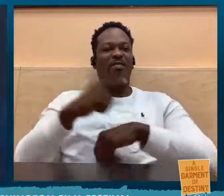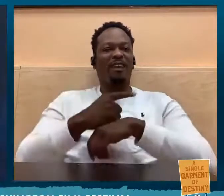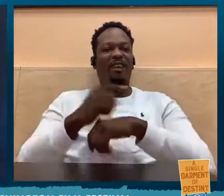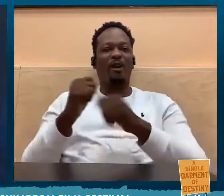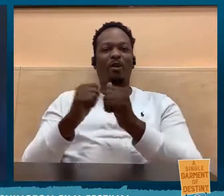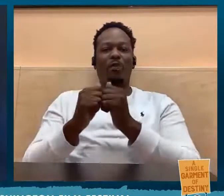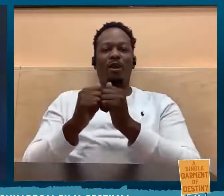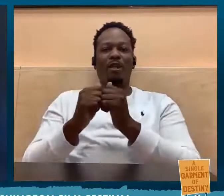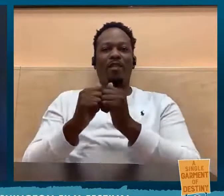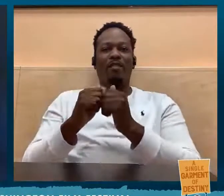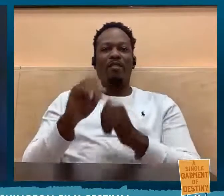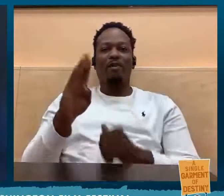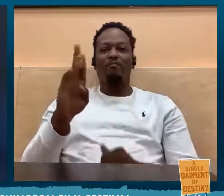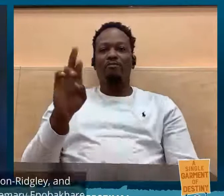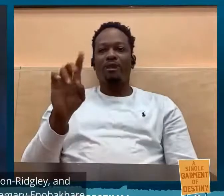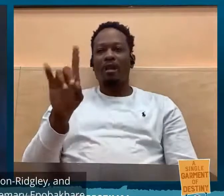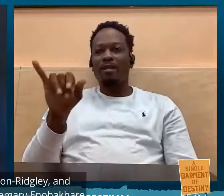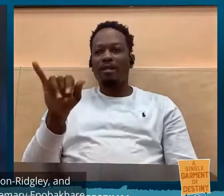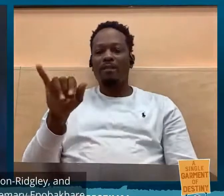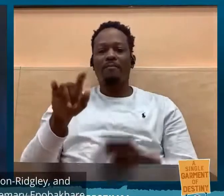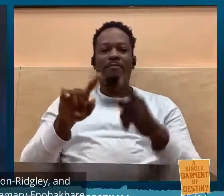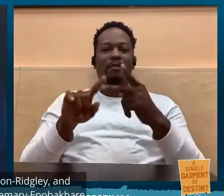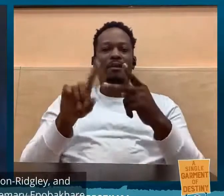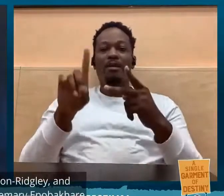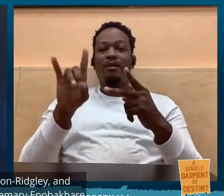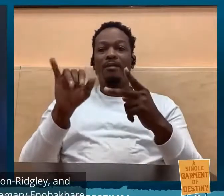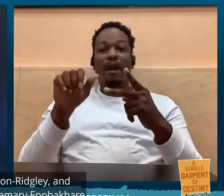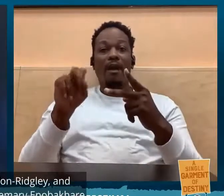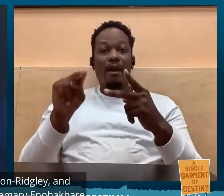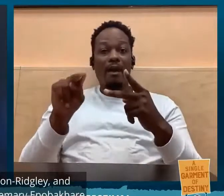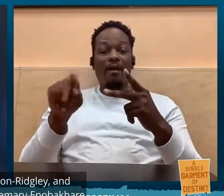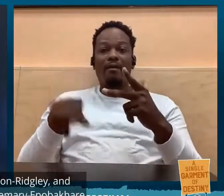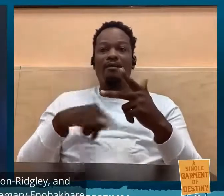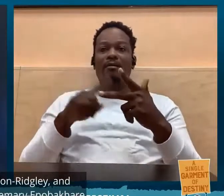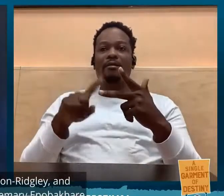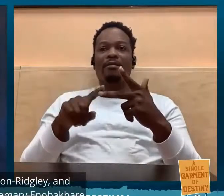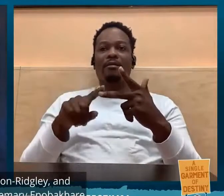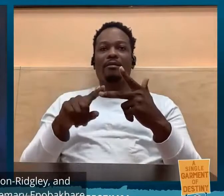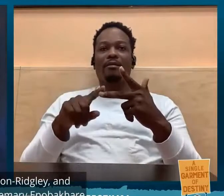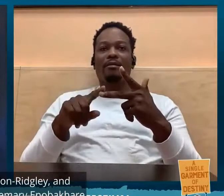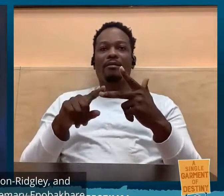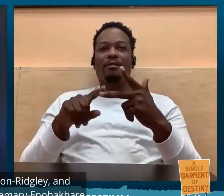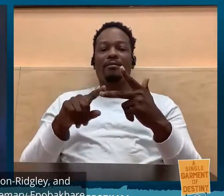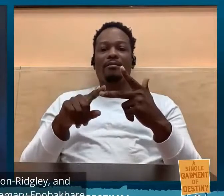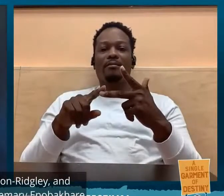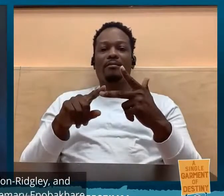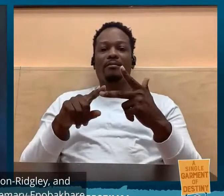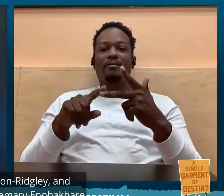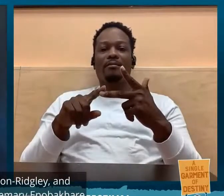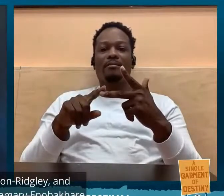with Brandi, Colander, Diane, Dillon-Ridgley, and